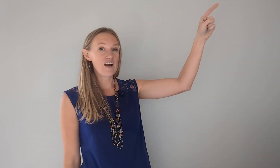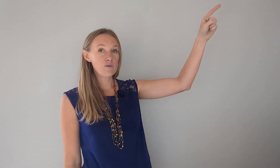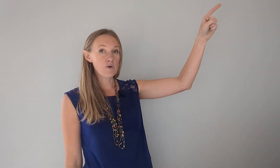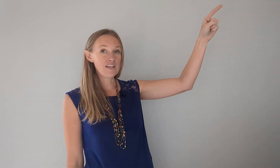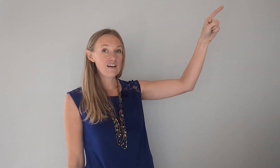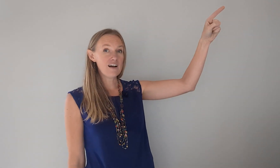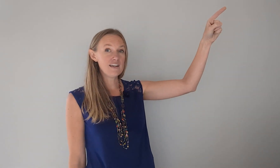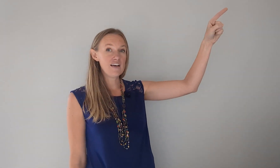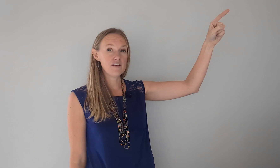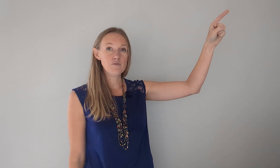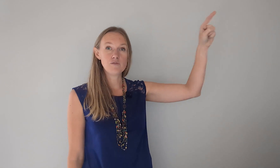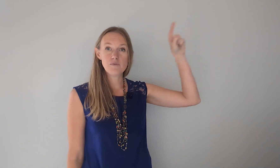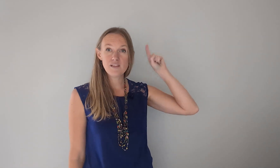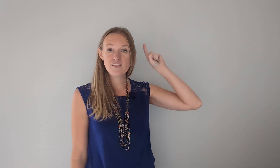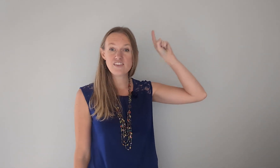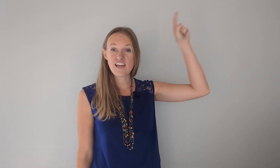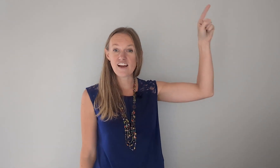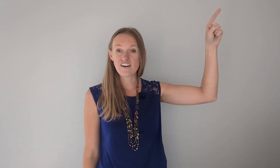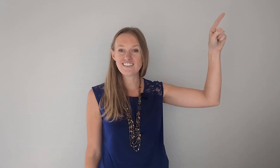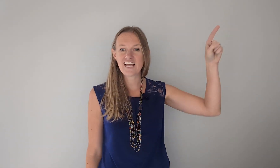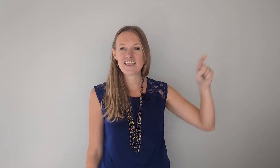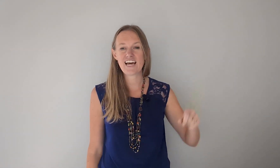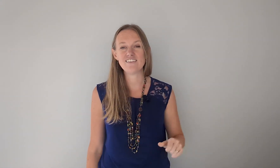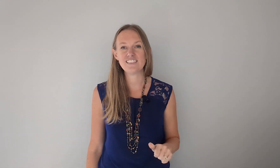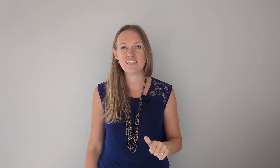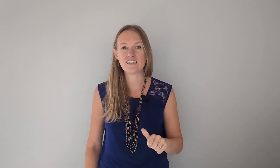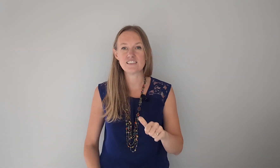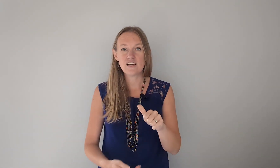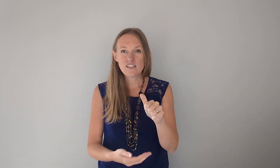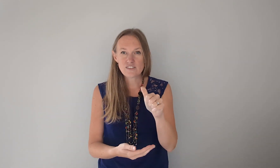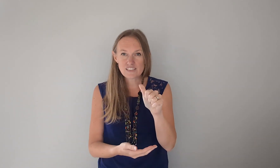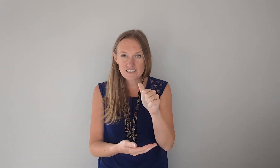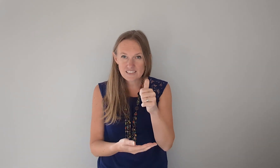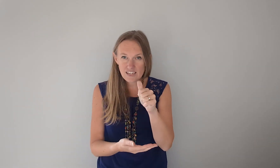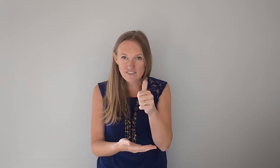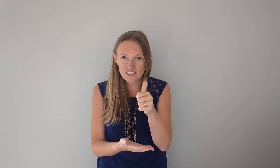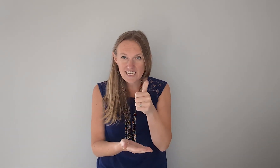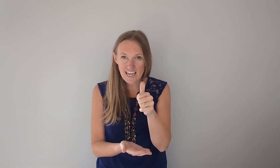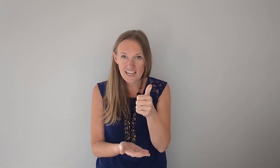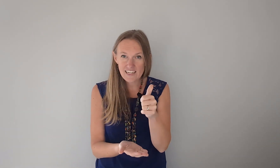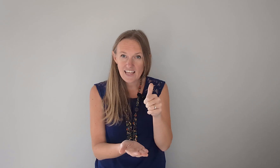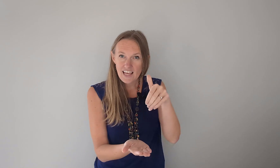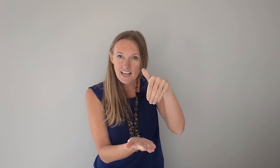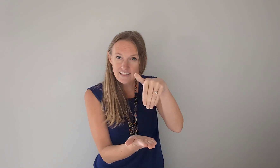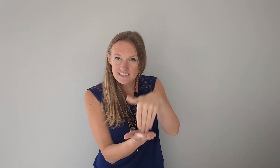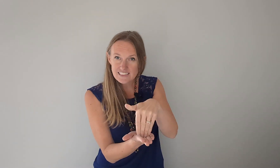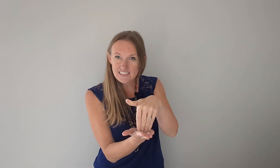there, we're pointing to God in heaven, when we've been there 10,000 years. So this is a sign for 10, and this is a sign